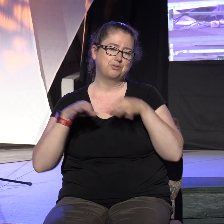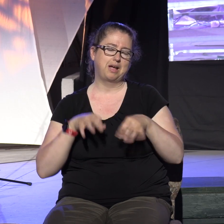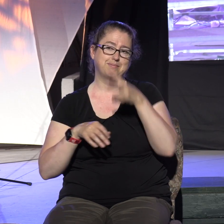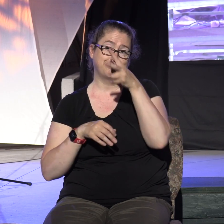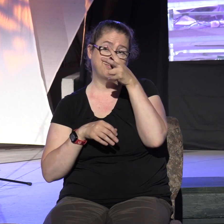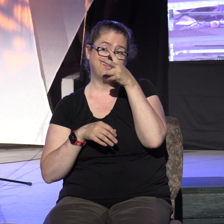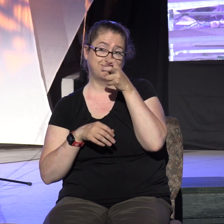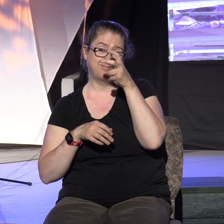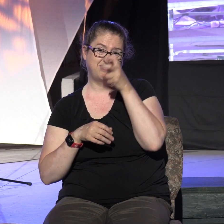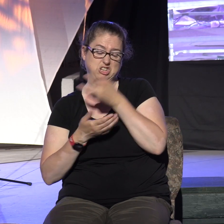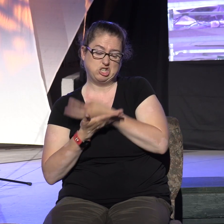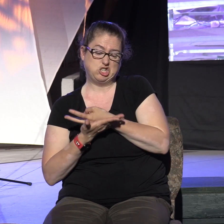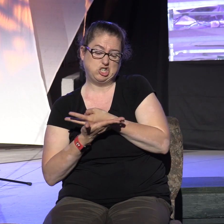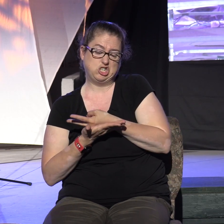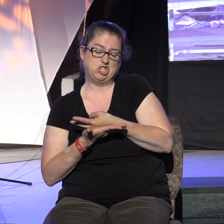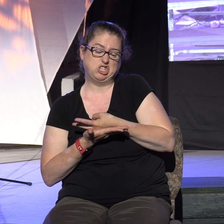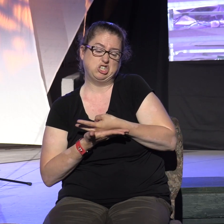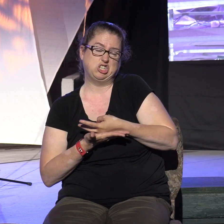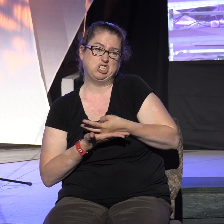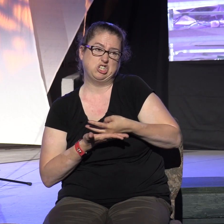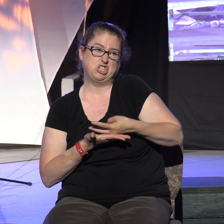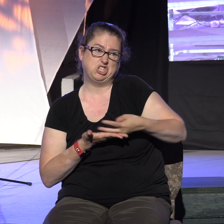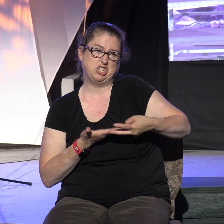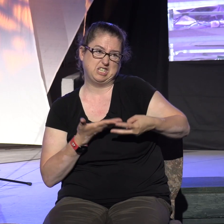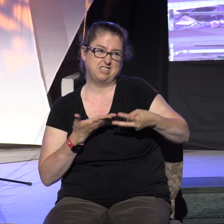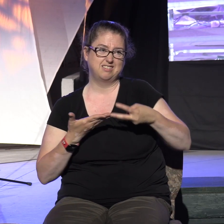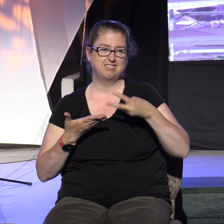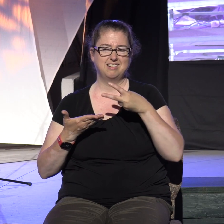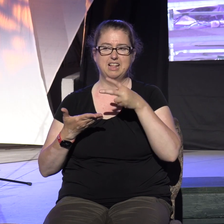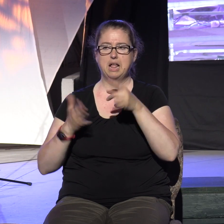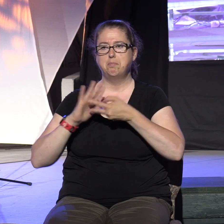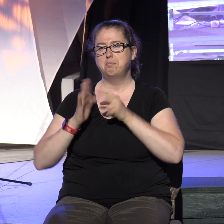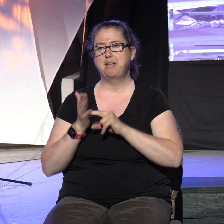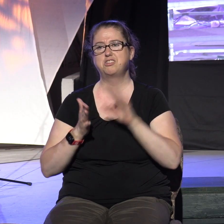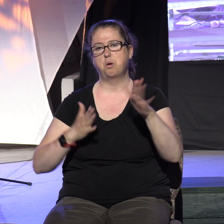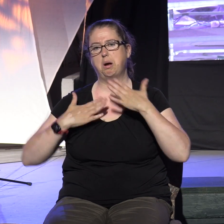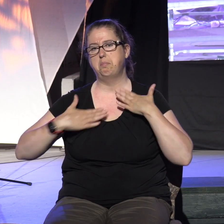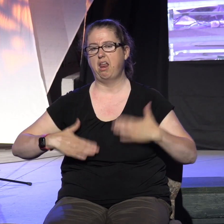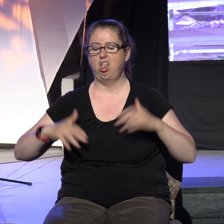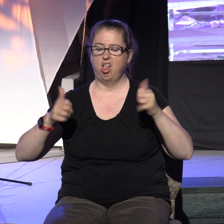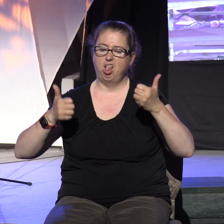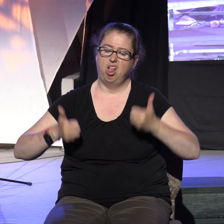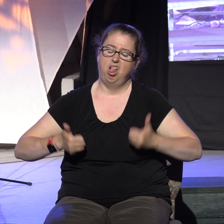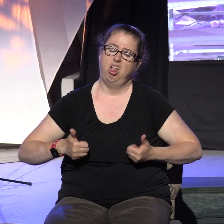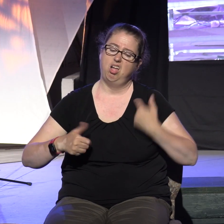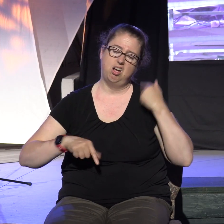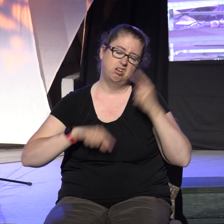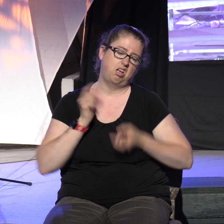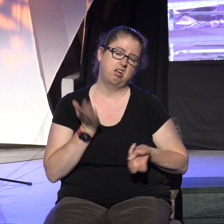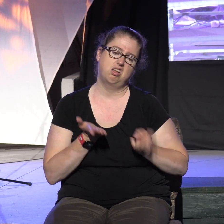When the skin under a woman's elbow grows all baggy and wrinkly.